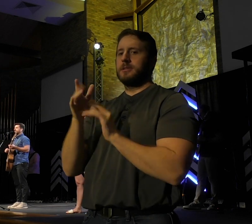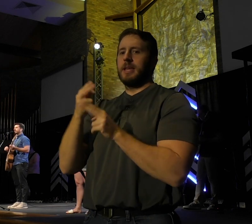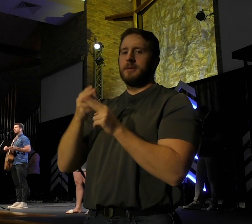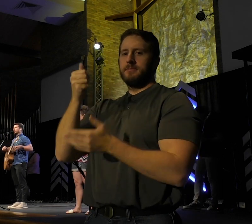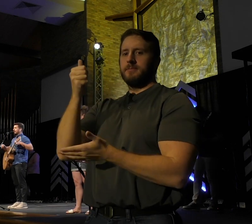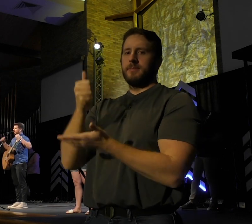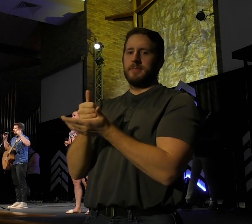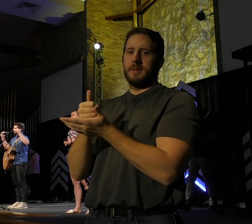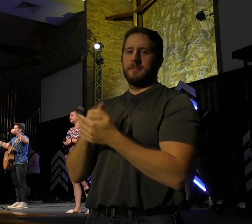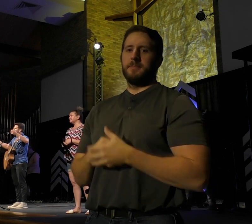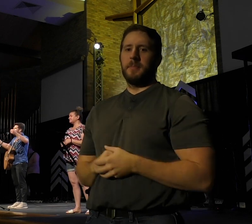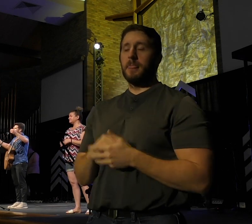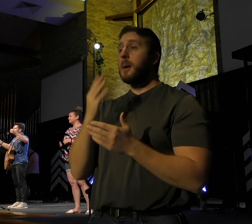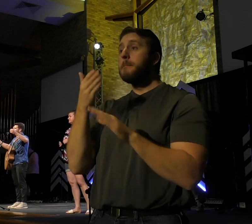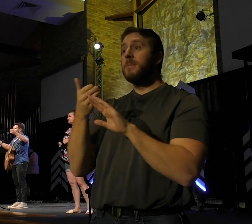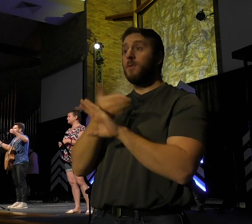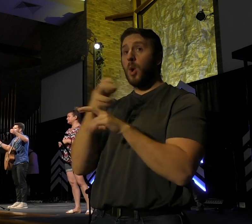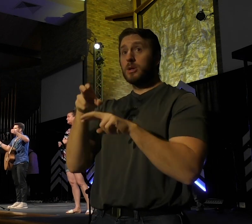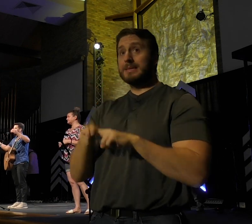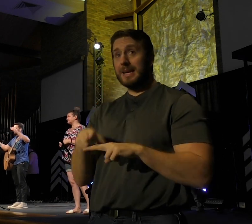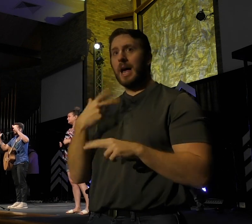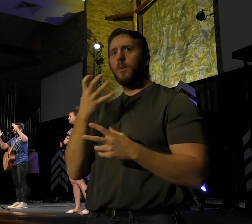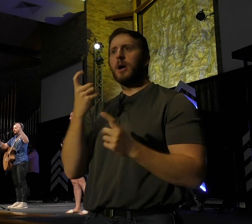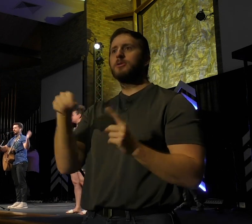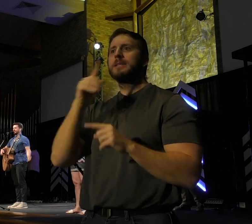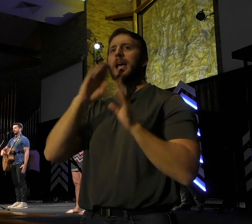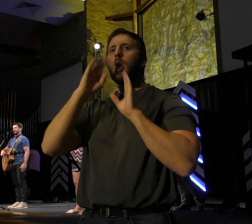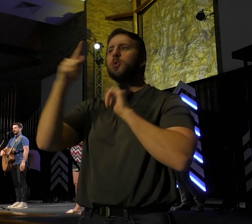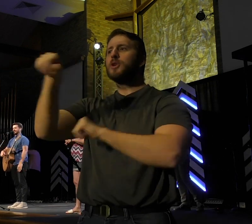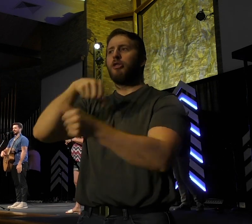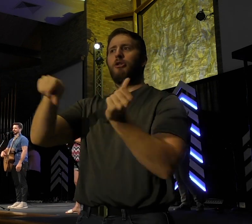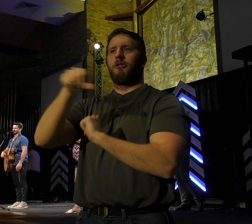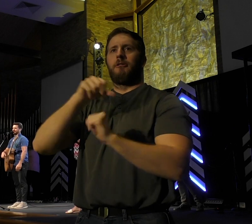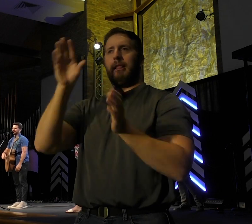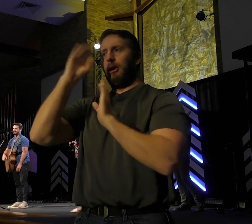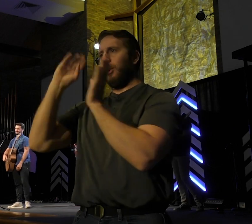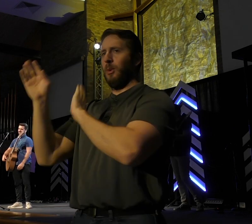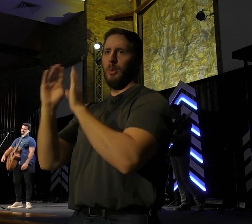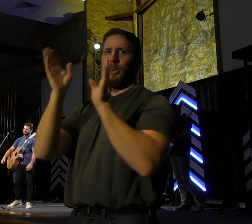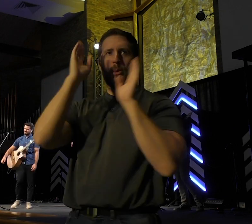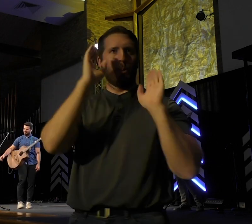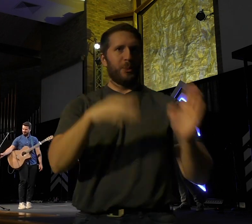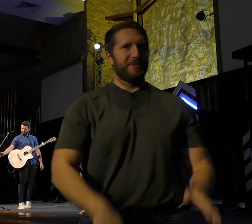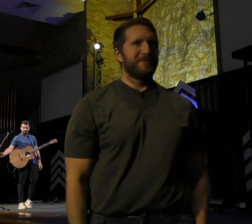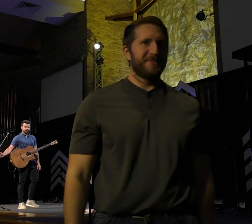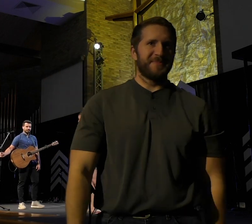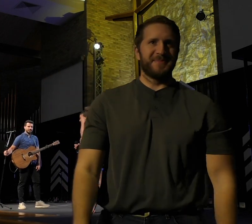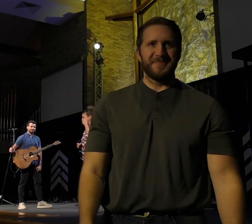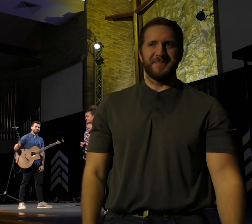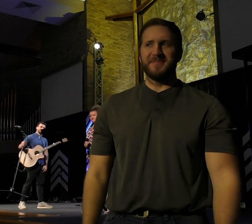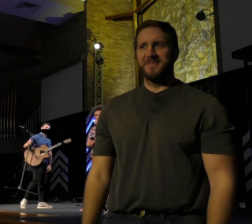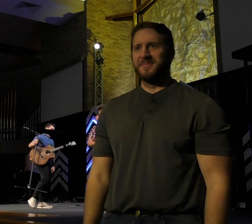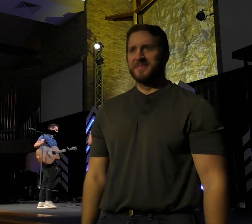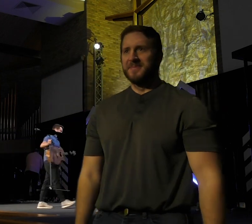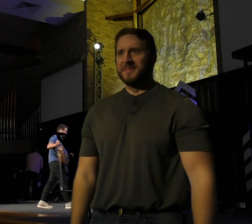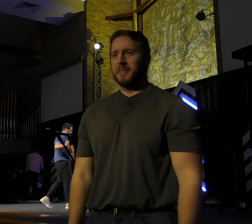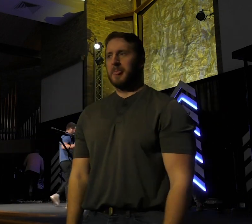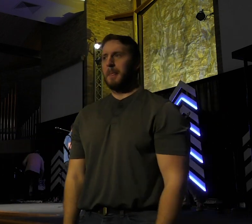Amen. Before you grab a seat, I'll invite you to say hello to your neighbor as we begin our service.